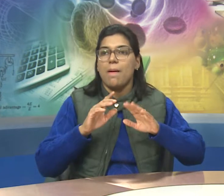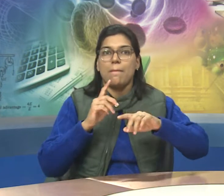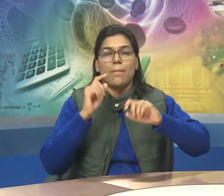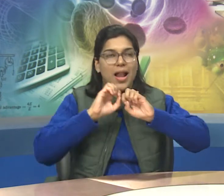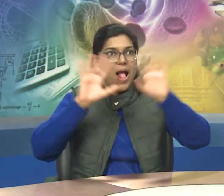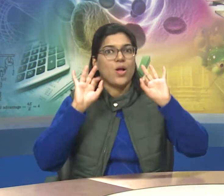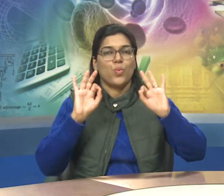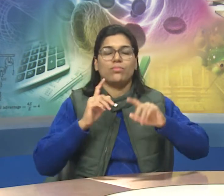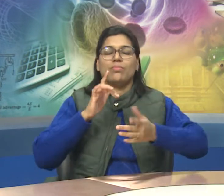studies,